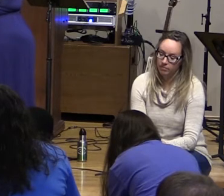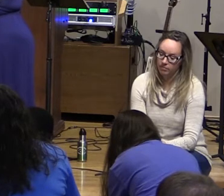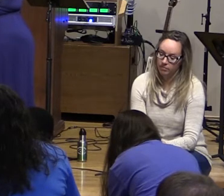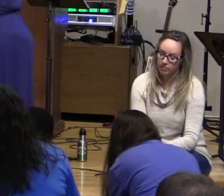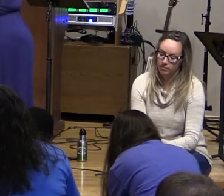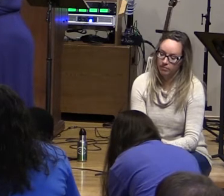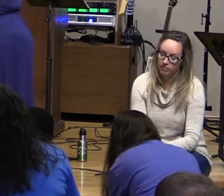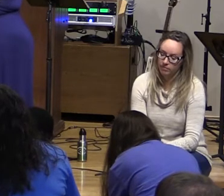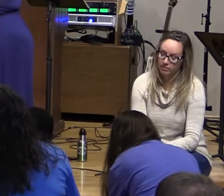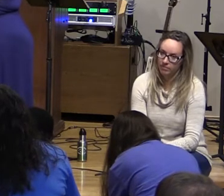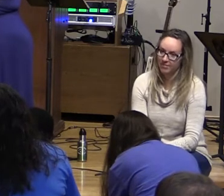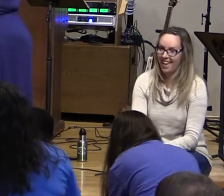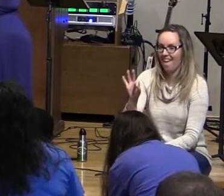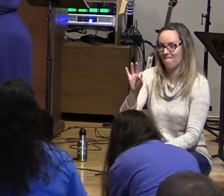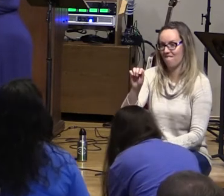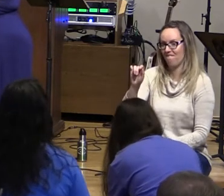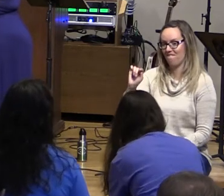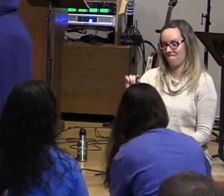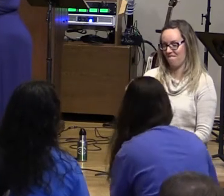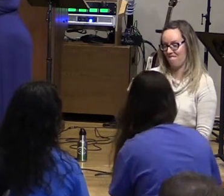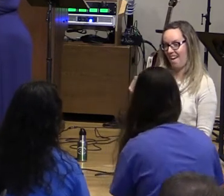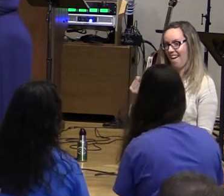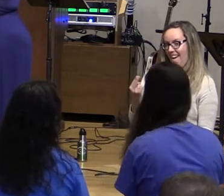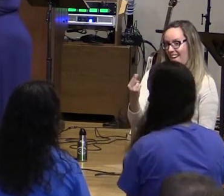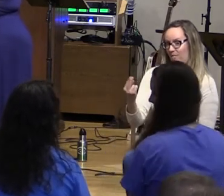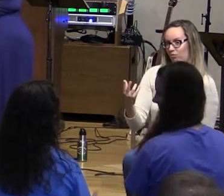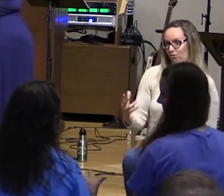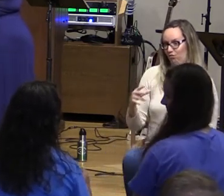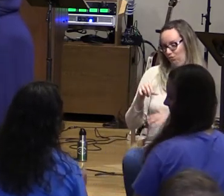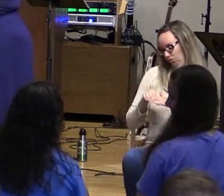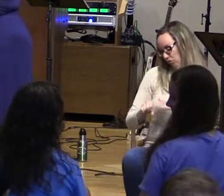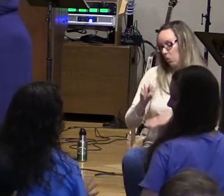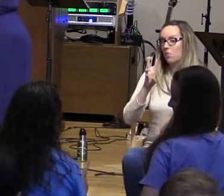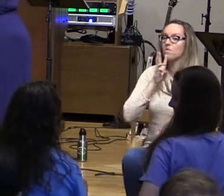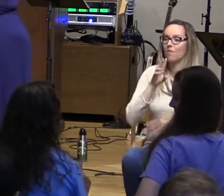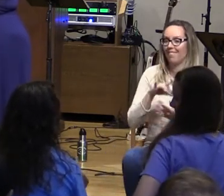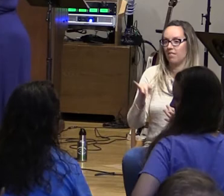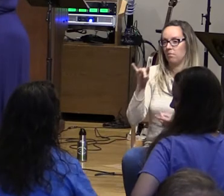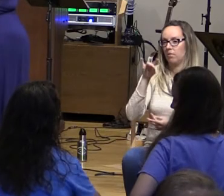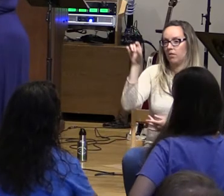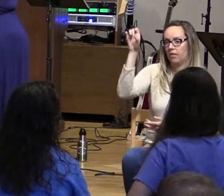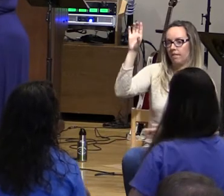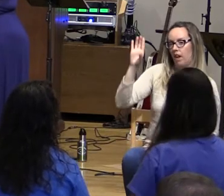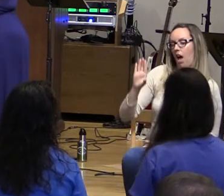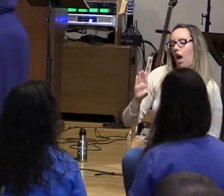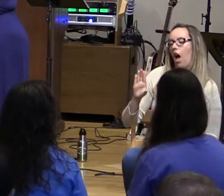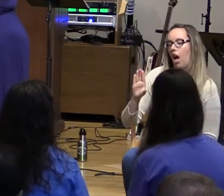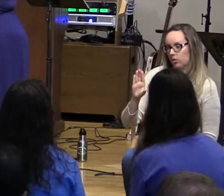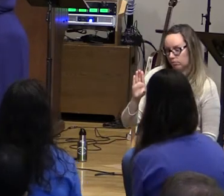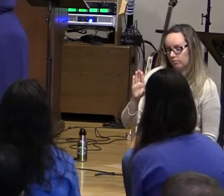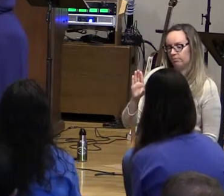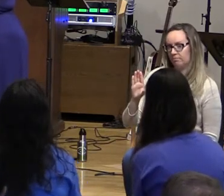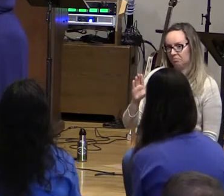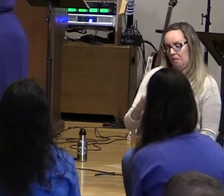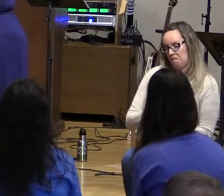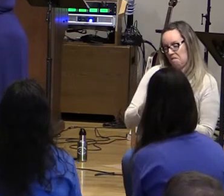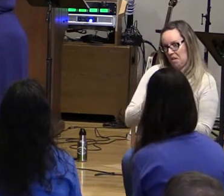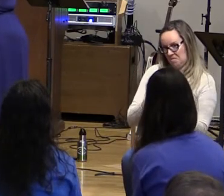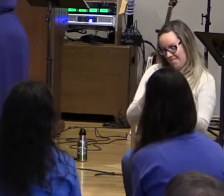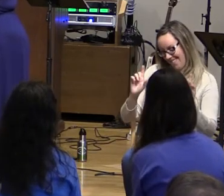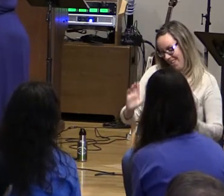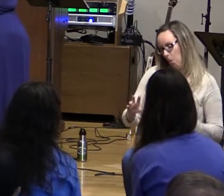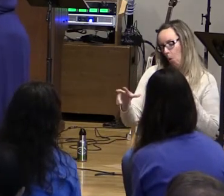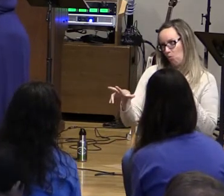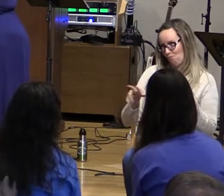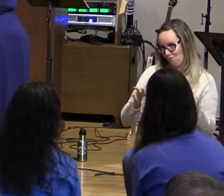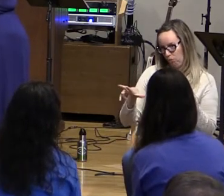Faith Patricia, having been born through water and the Spirit, may you be a faithful disciple who walks